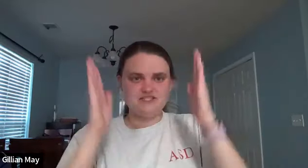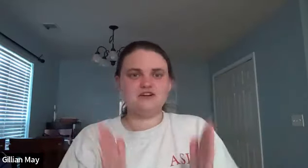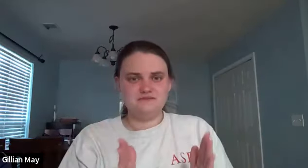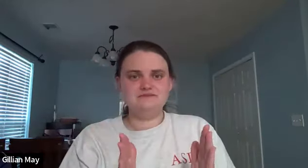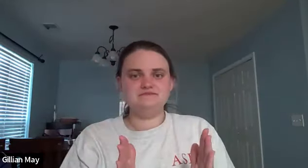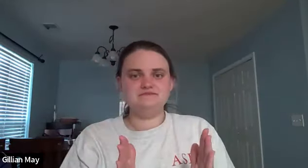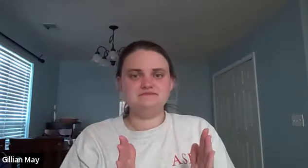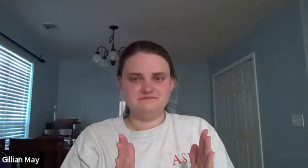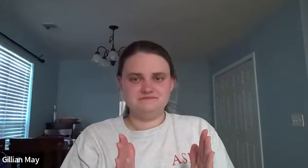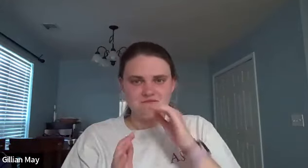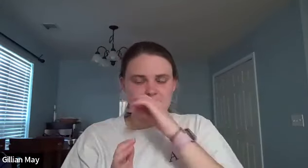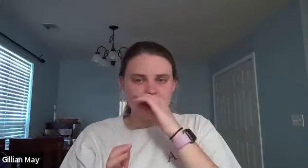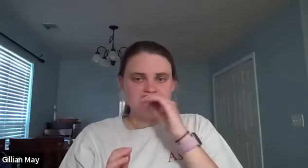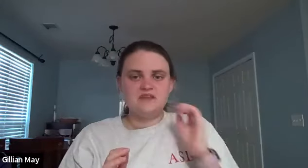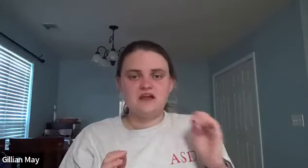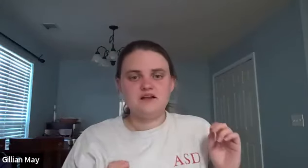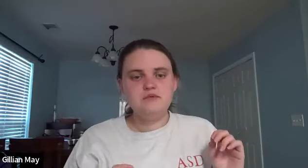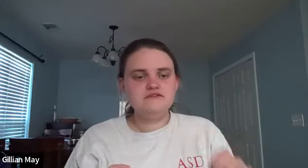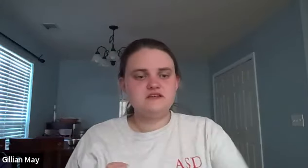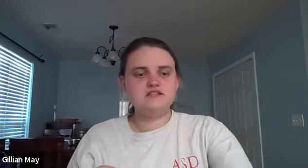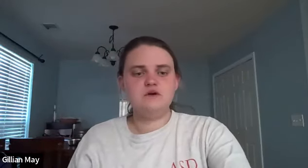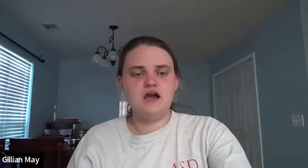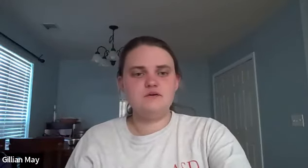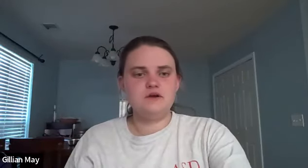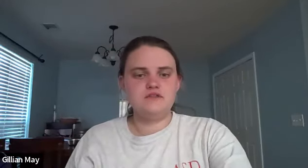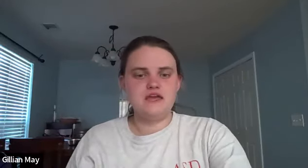Teacher. Mm-hmm. A couple of signs will have it where they,